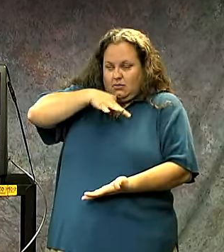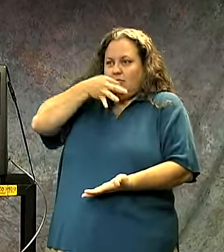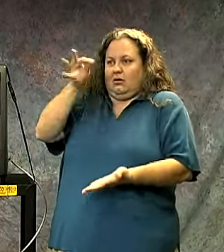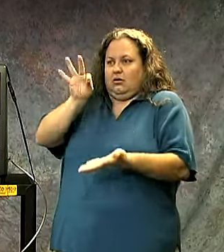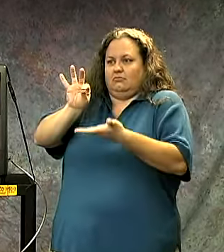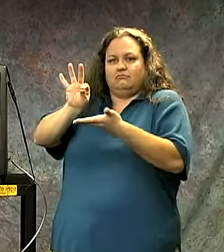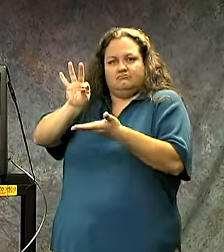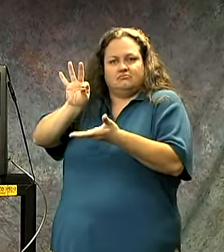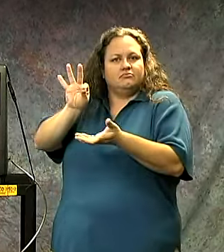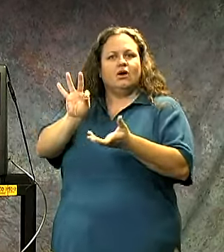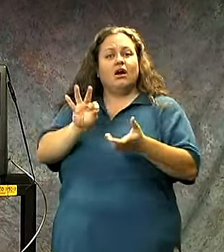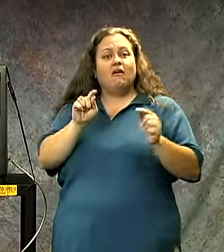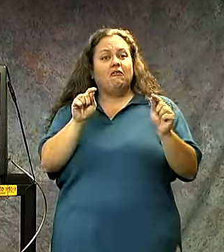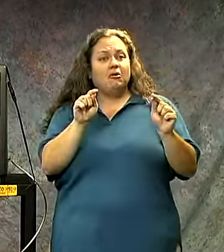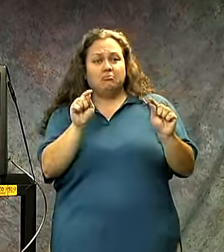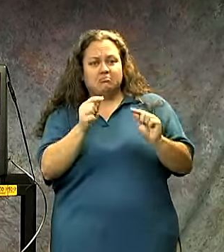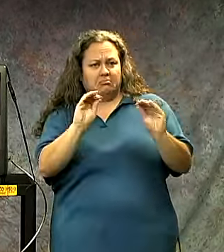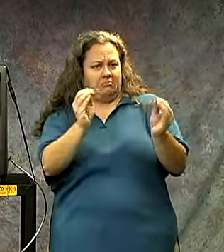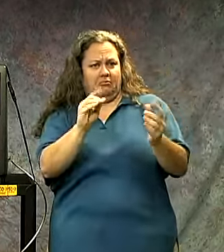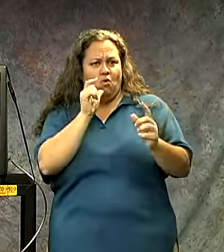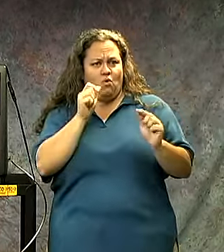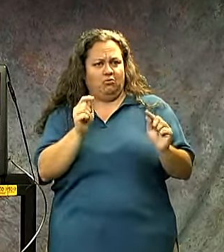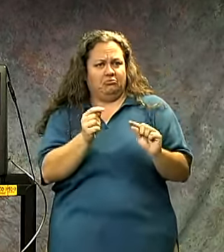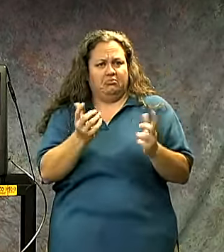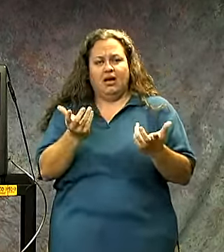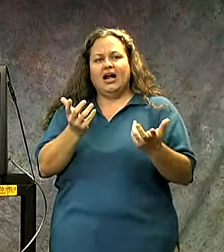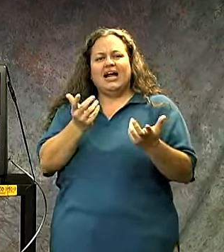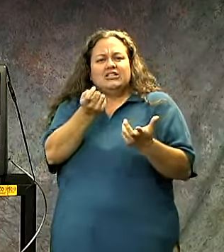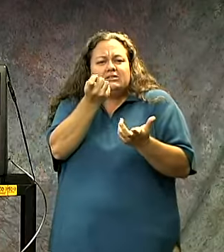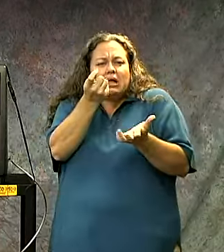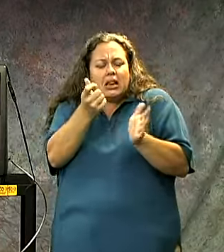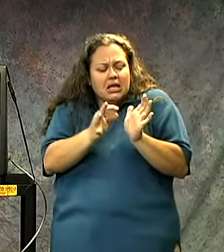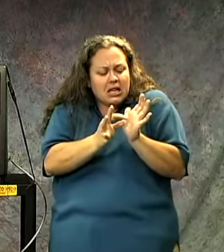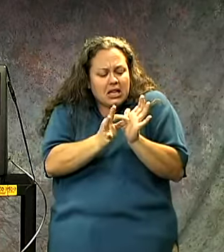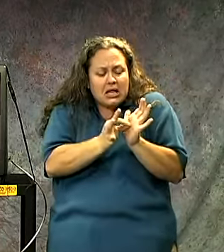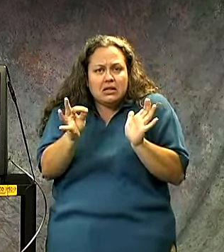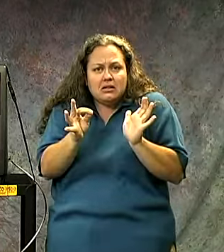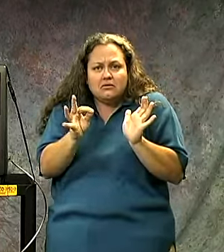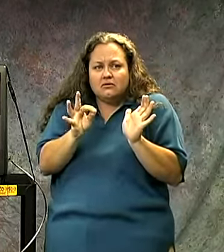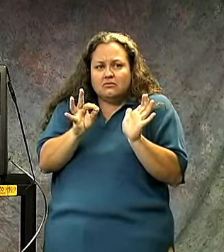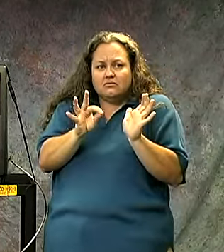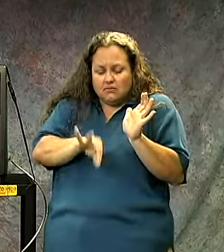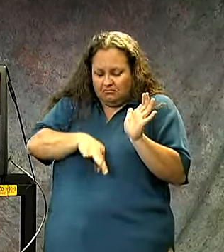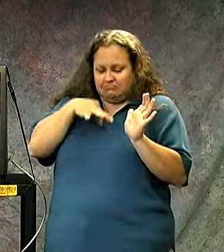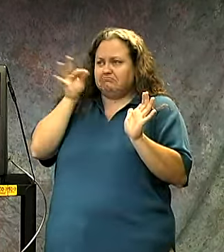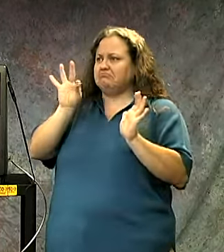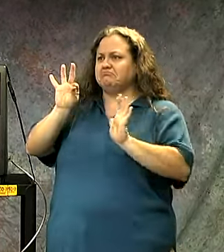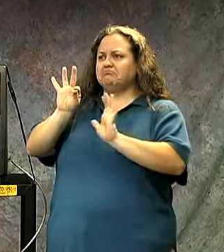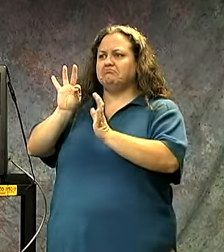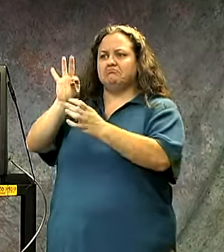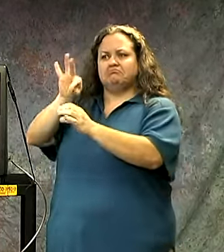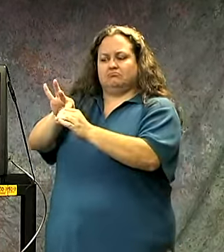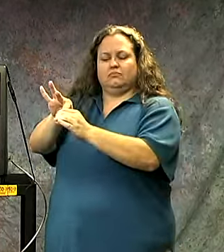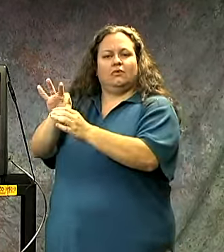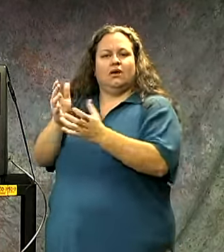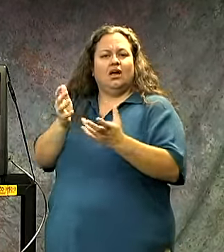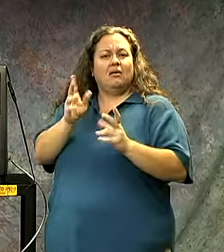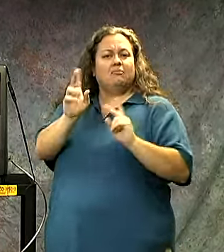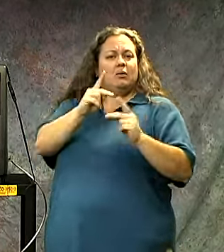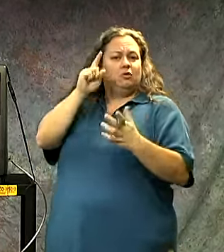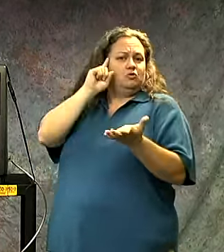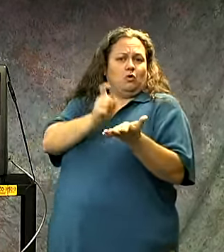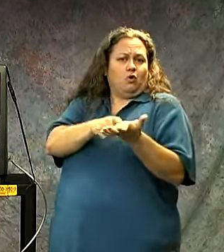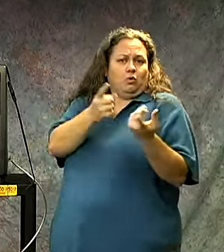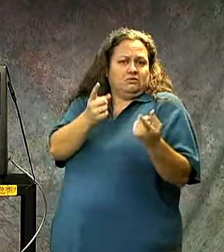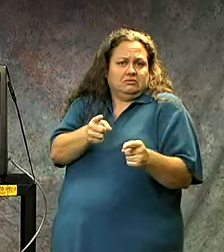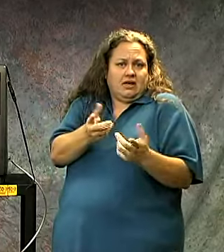and this does not cause any problems or distress. It's just a tiny piece of tissue. A person isn't even aware that this